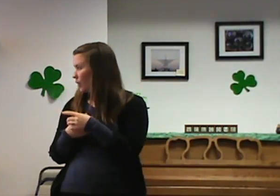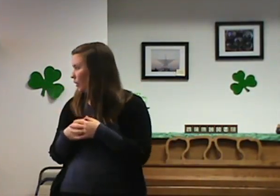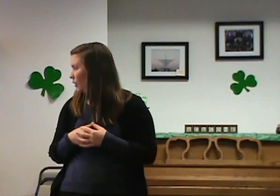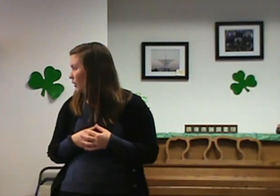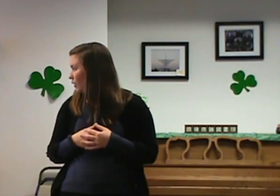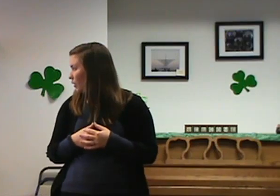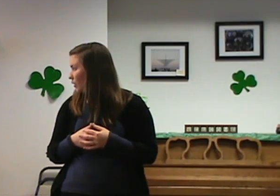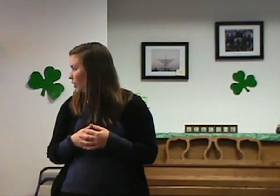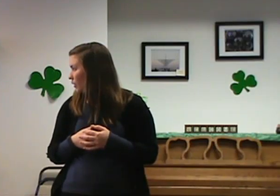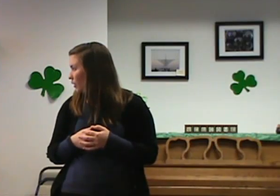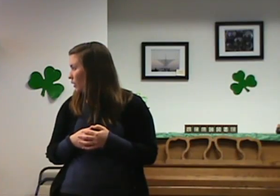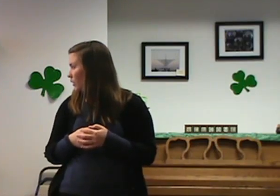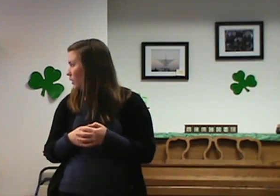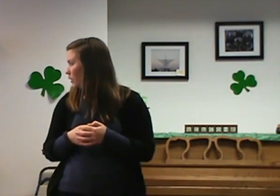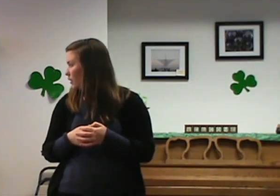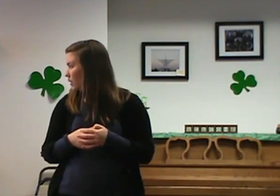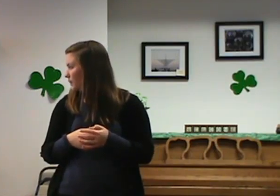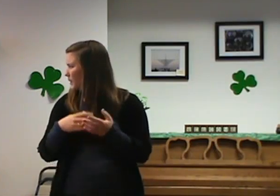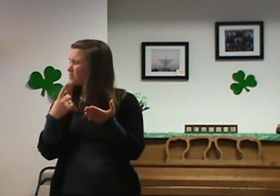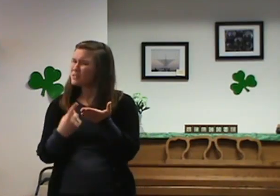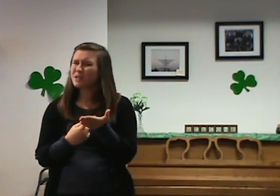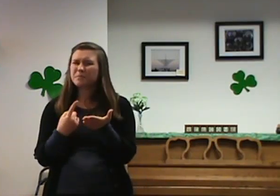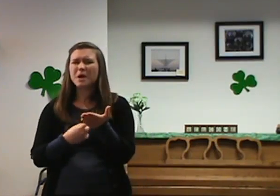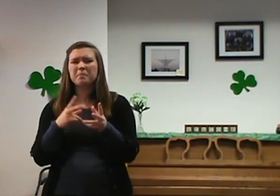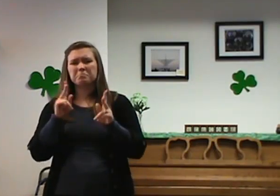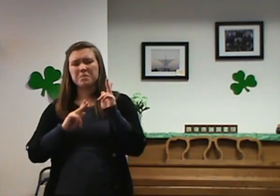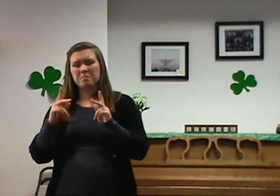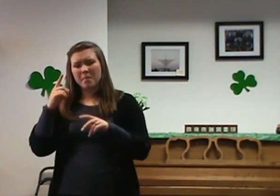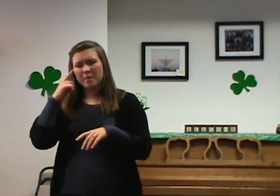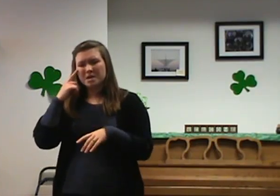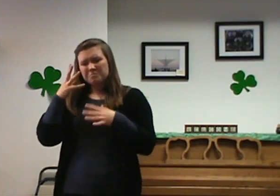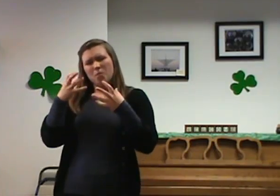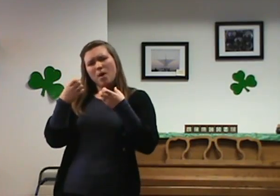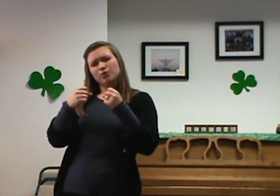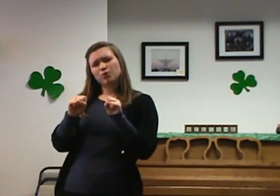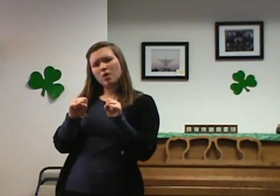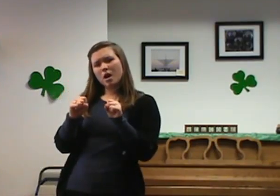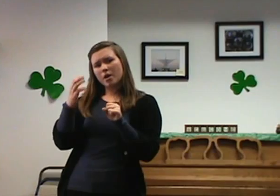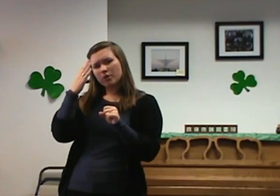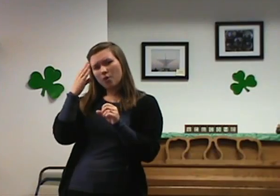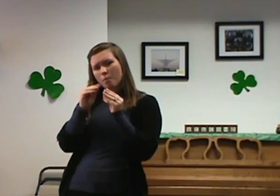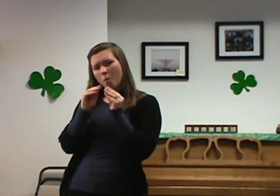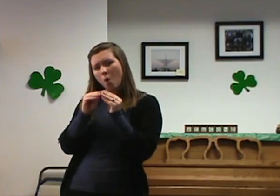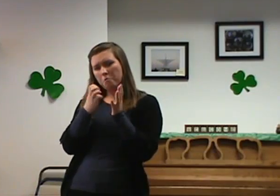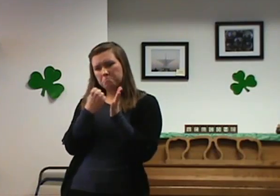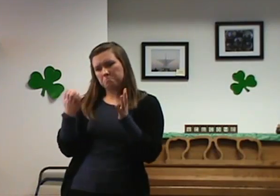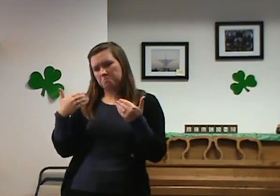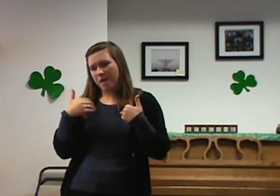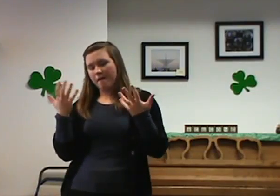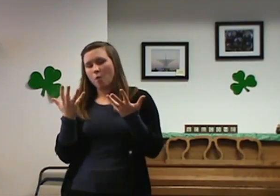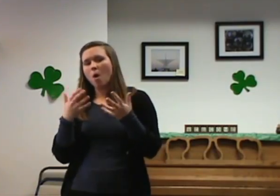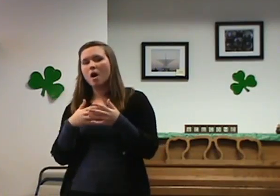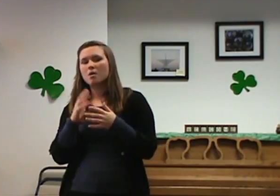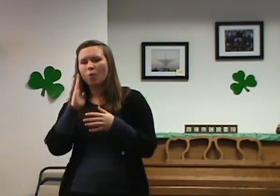like. We'll take some of the store to their house and they can try things out there. we'll make deliveries to the house, all of that is at no